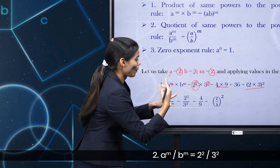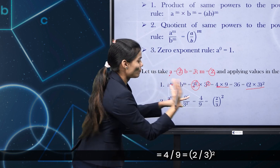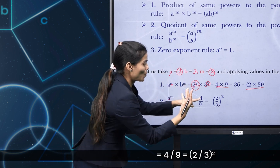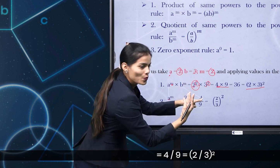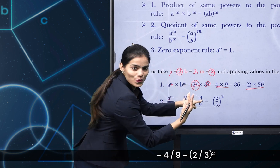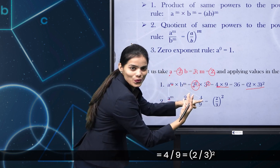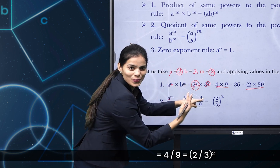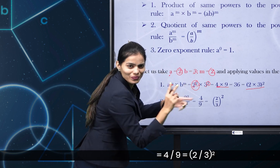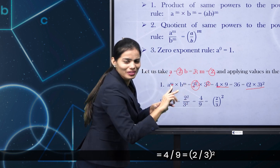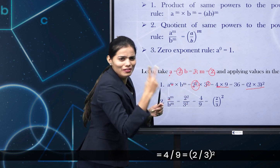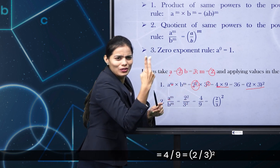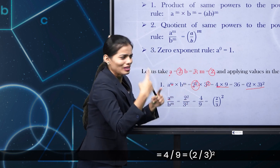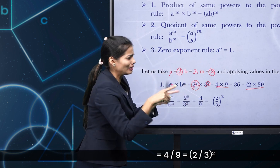Is equal to 4 by 9